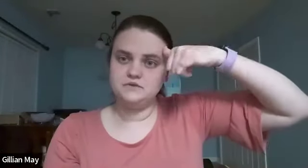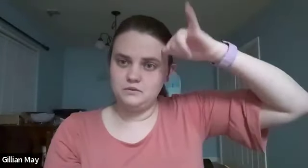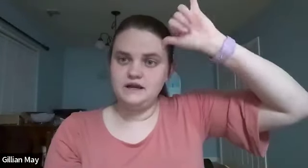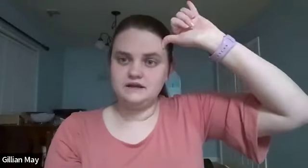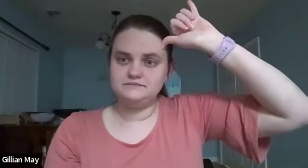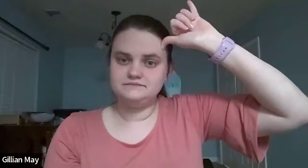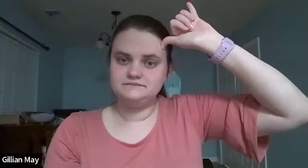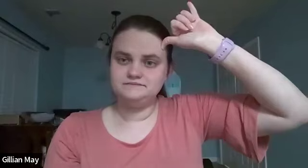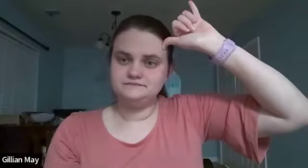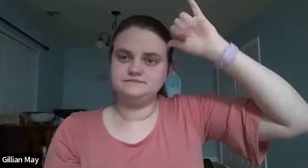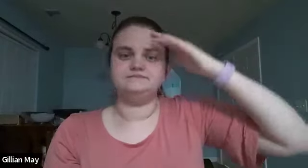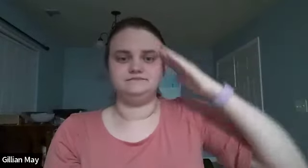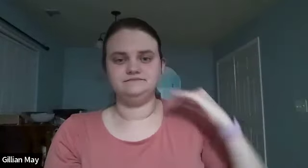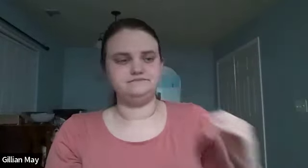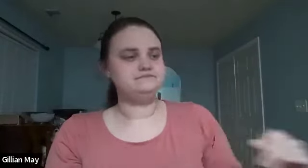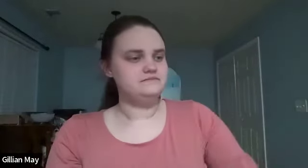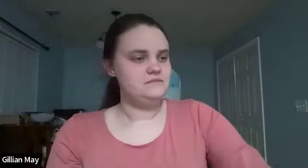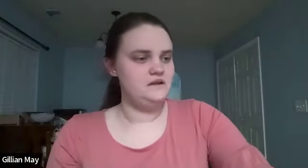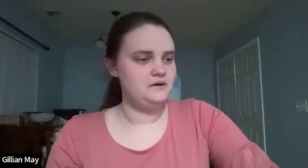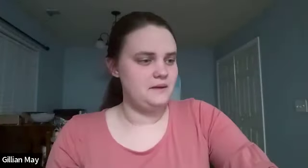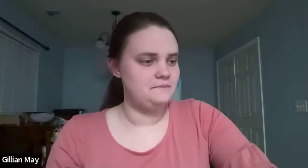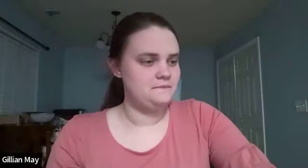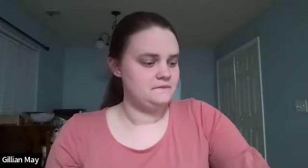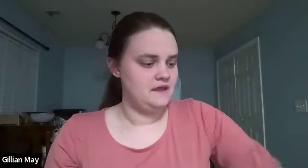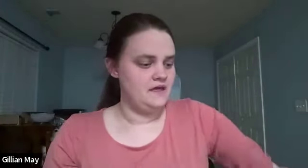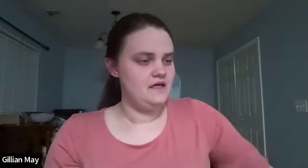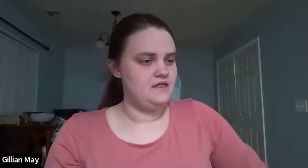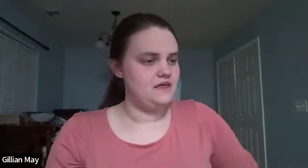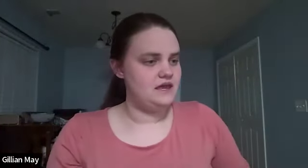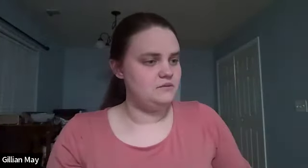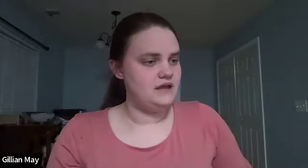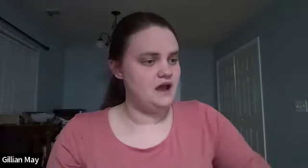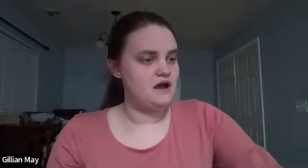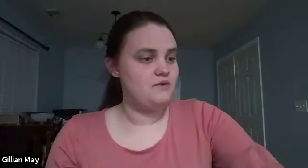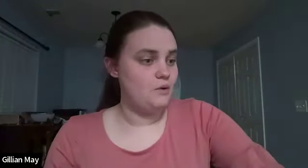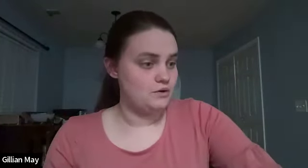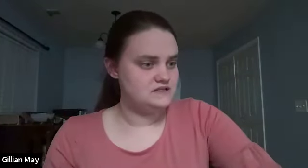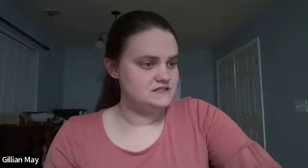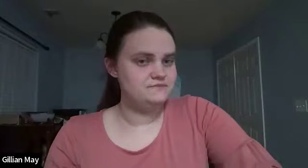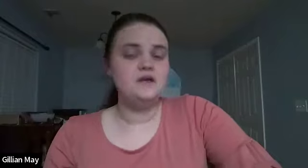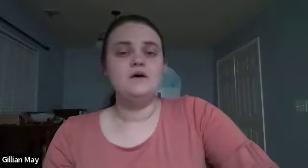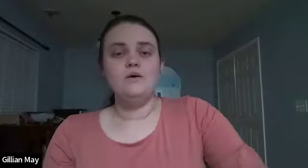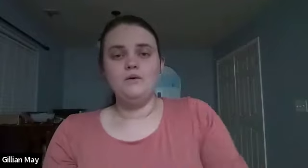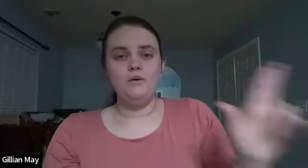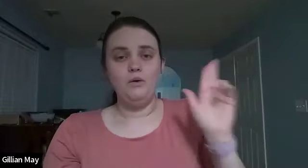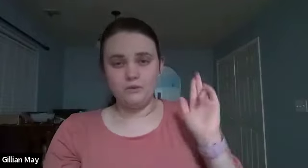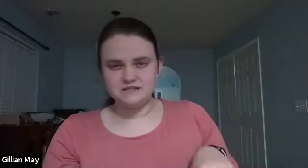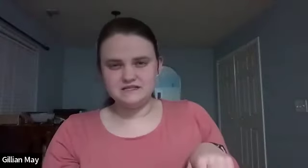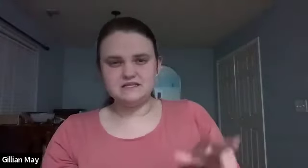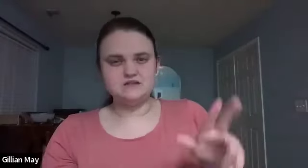one hand. Okay. Then we have horse. Horse is going